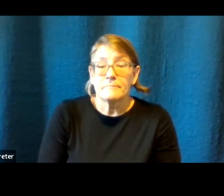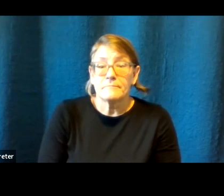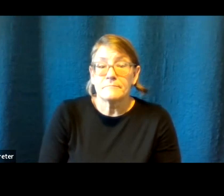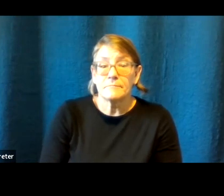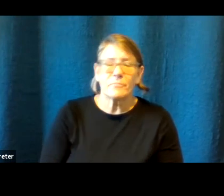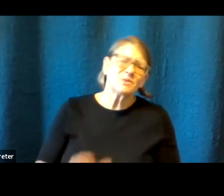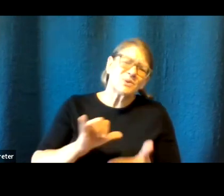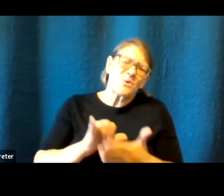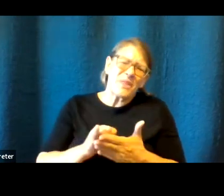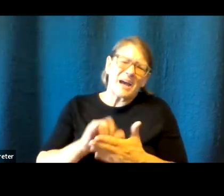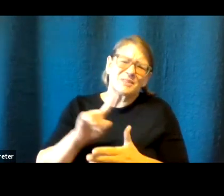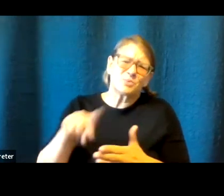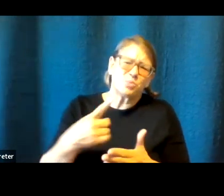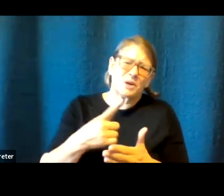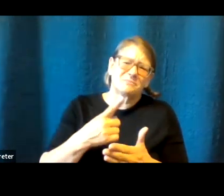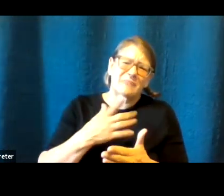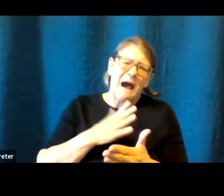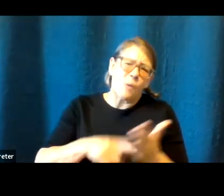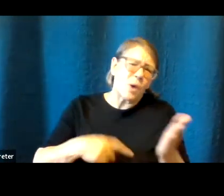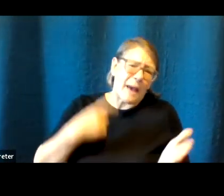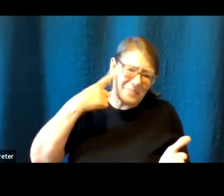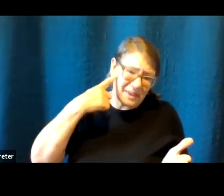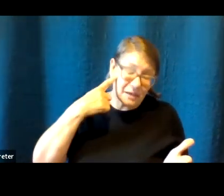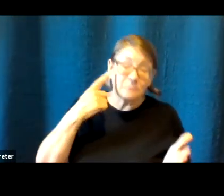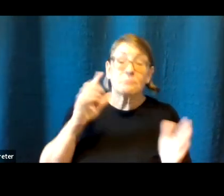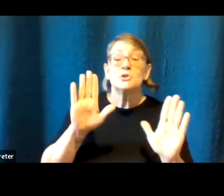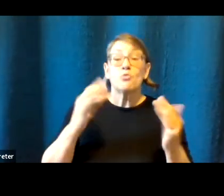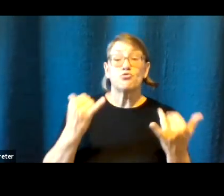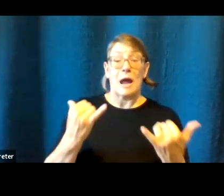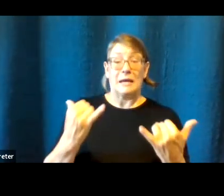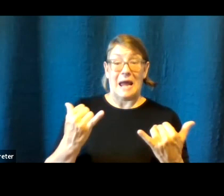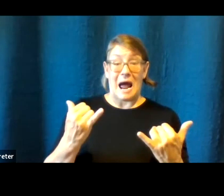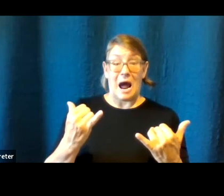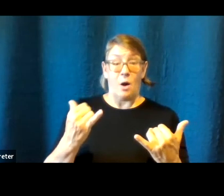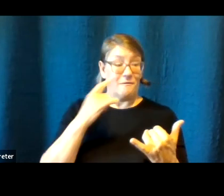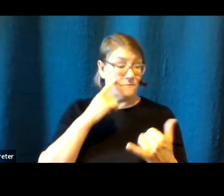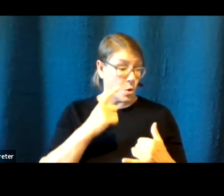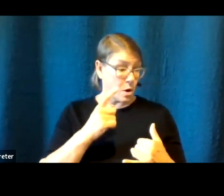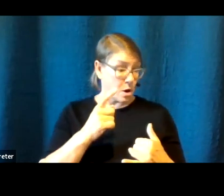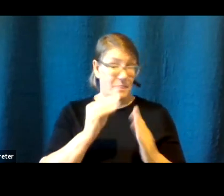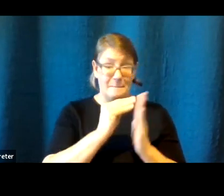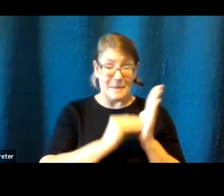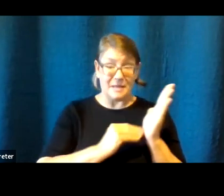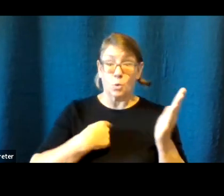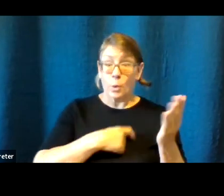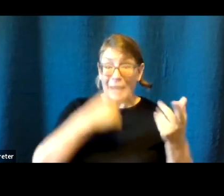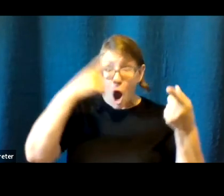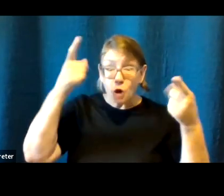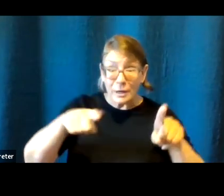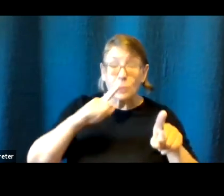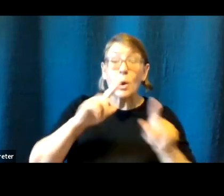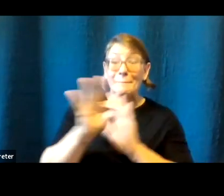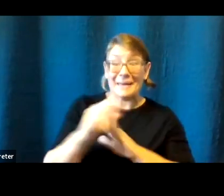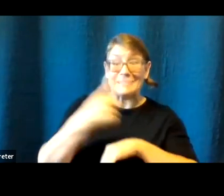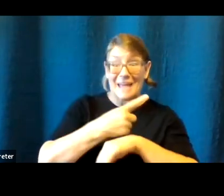So that's just what's going through my head. So as it stands now, just for the sake of the minutes, we are in agreement that we're going to pick a date